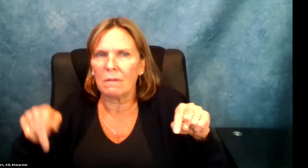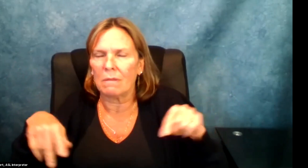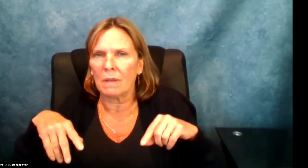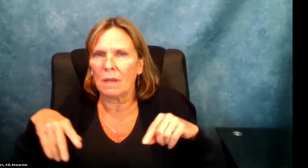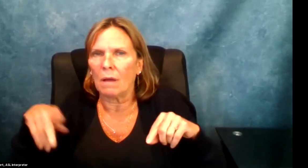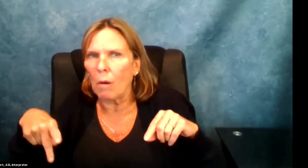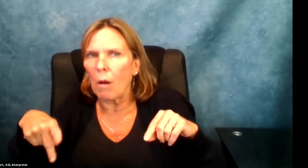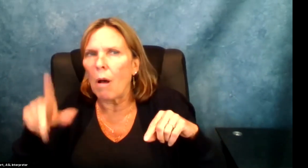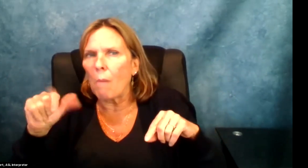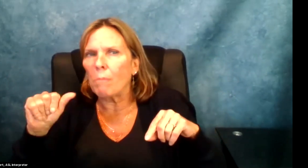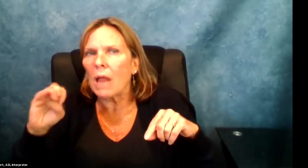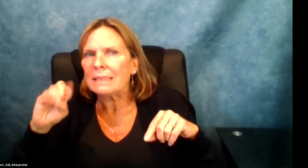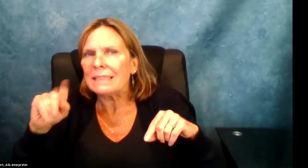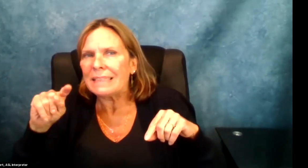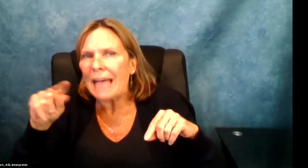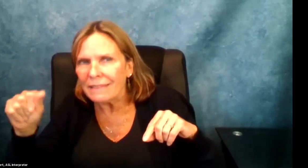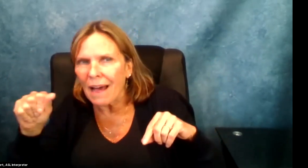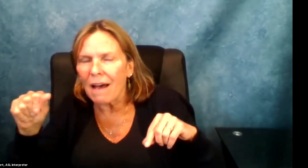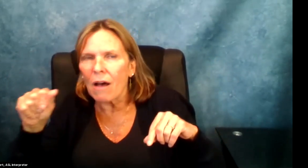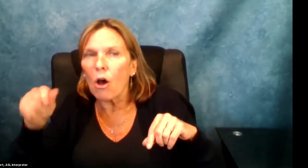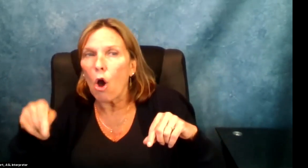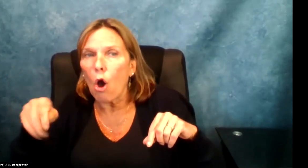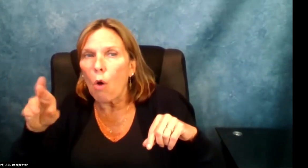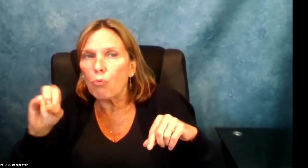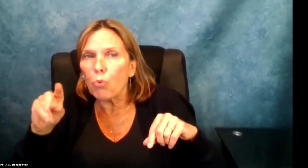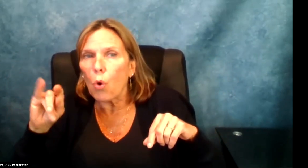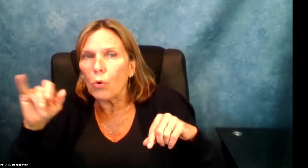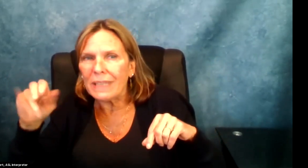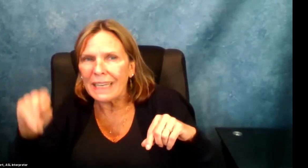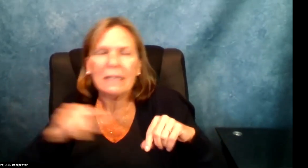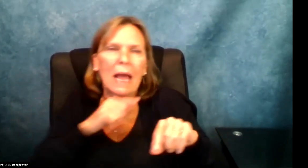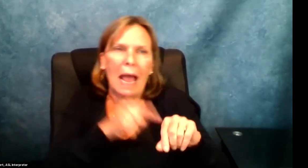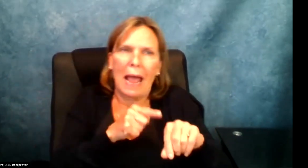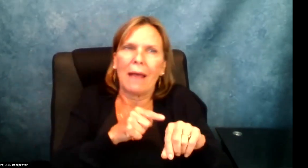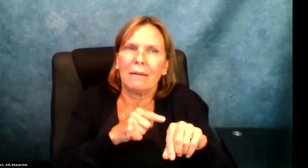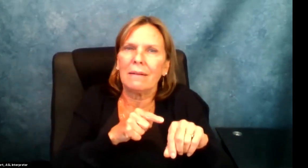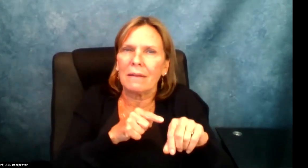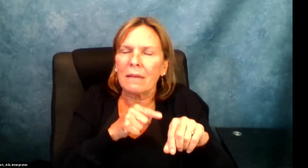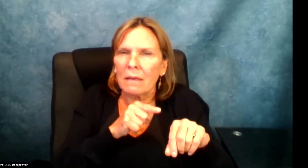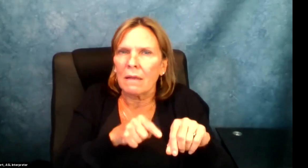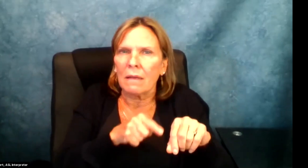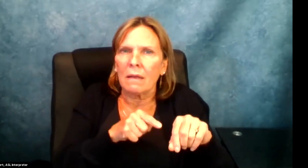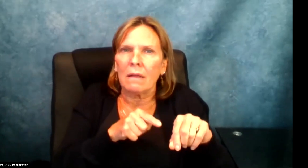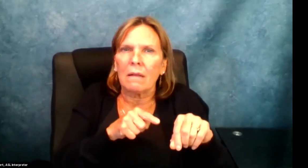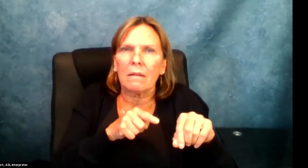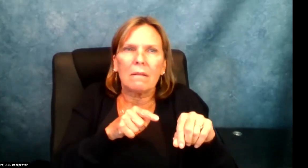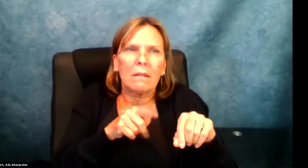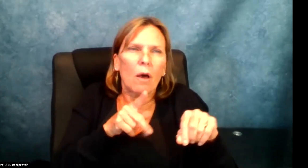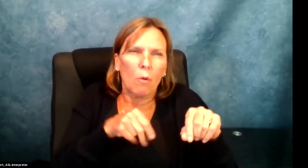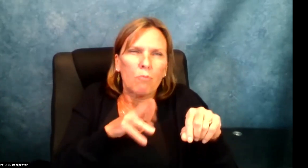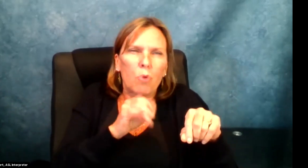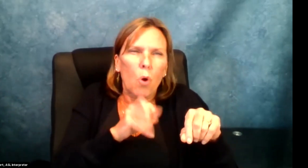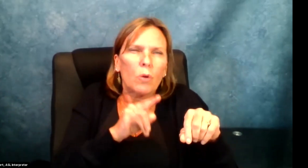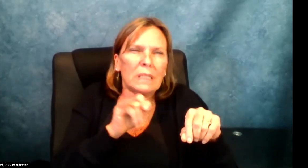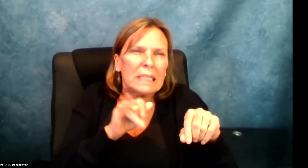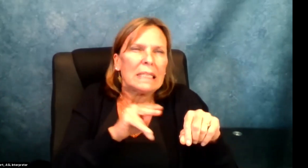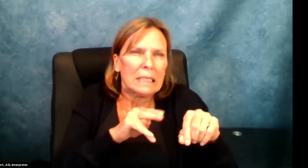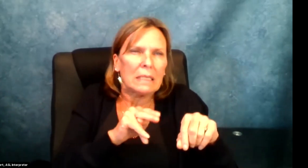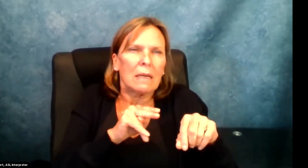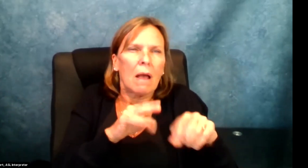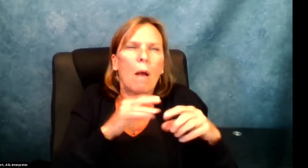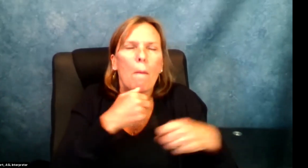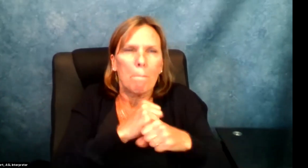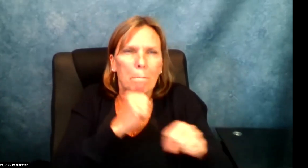have got COVID, the illness itself, one would think that their immune system would do the exact same thing. It would see that